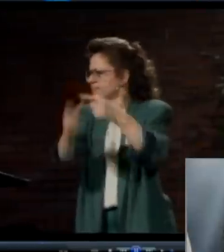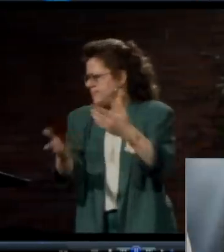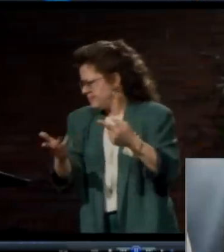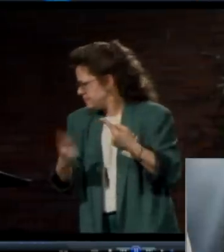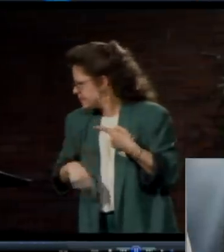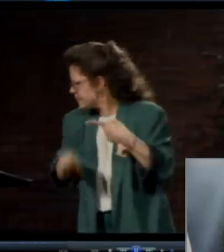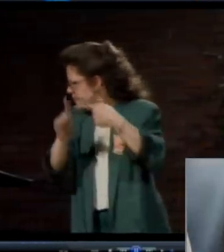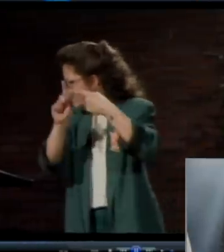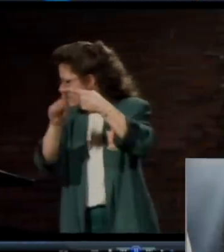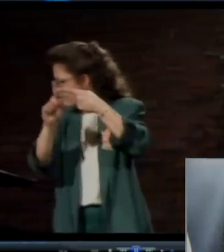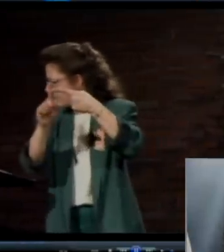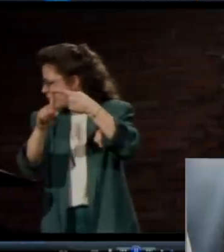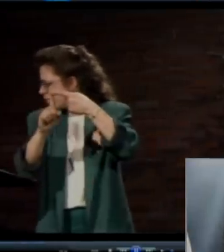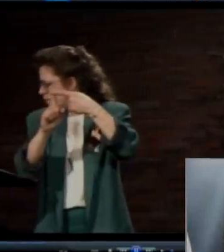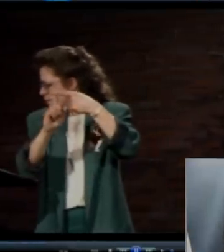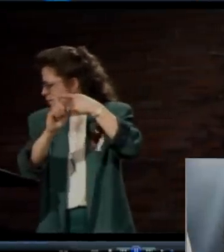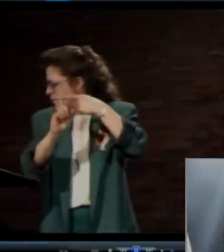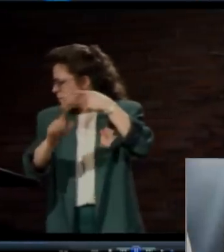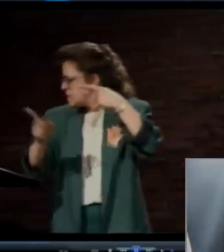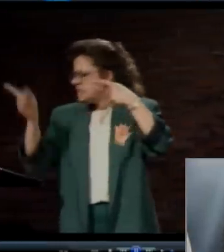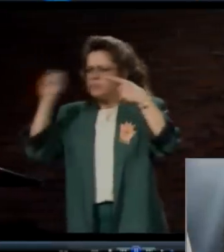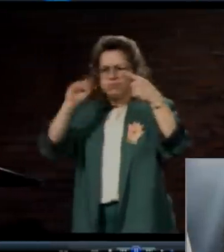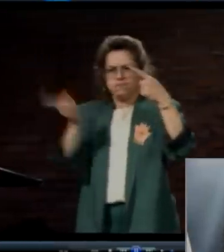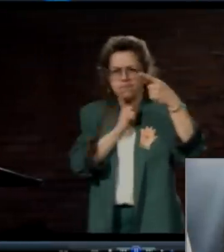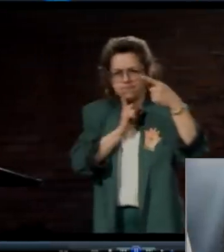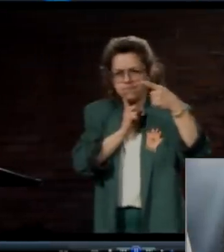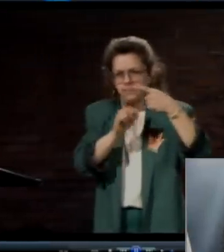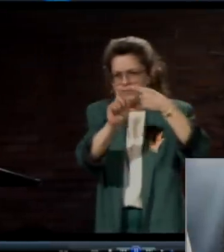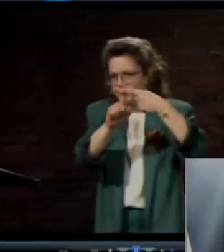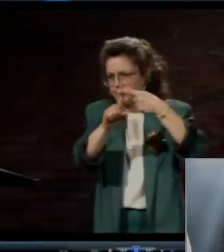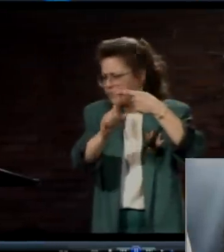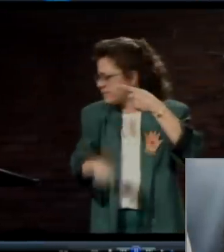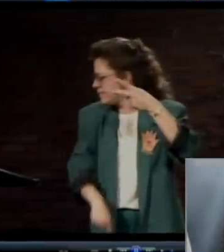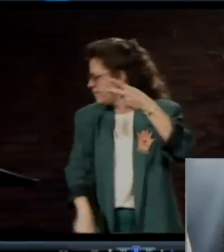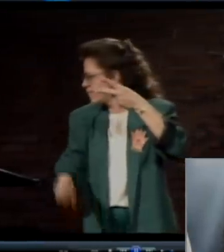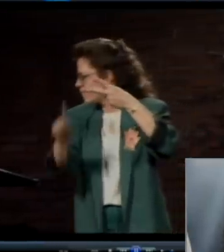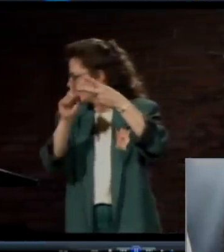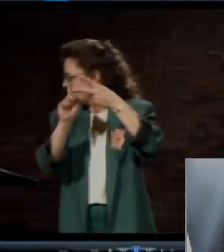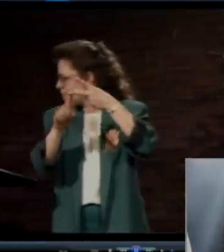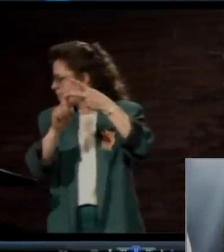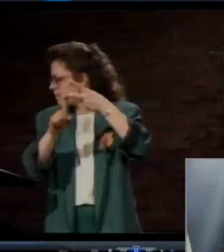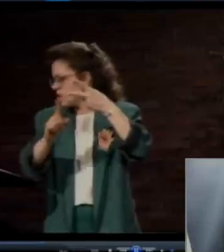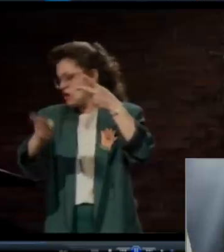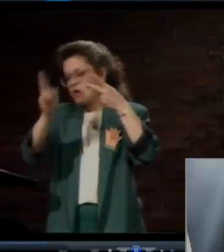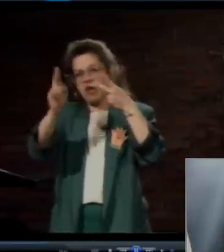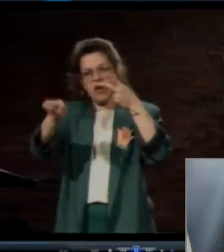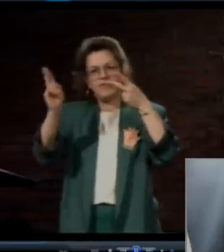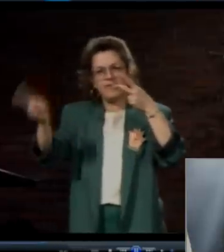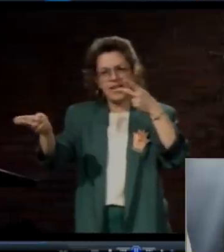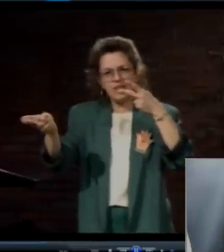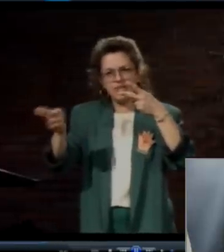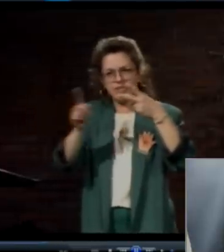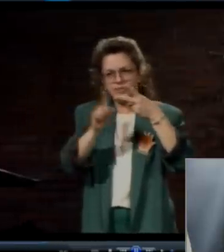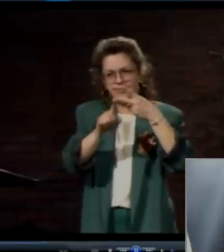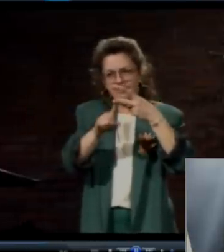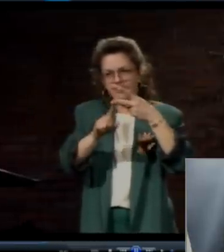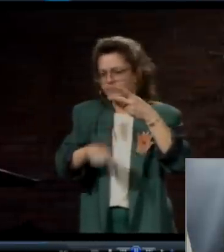So the first question is the best word that describes the word deaf? The first option, deaf.